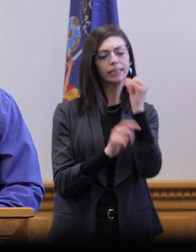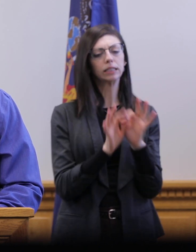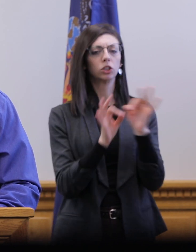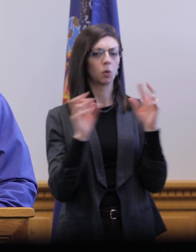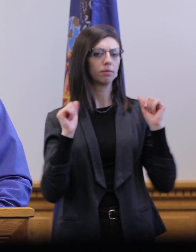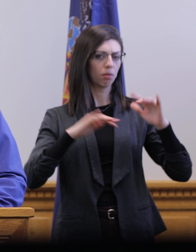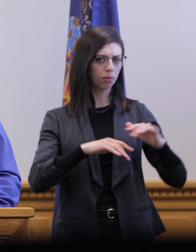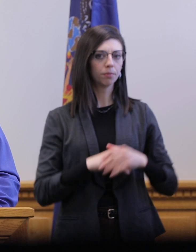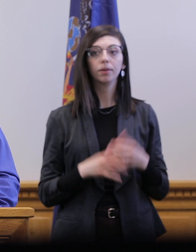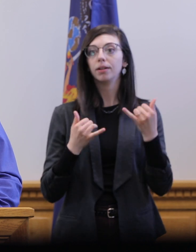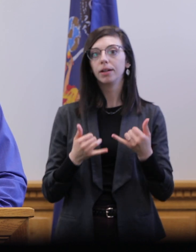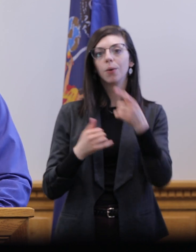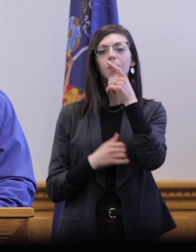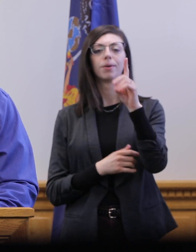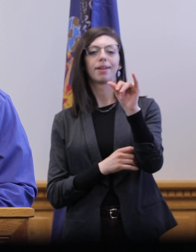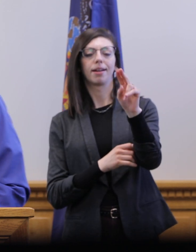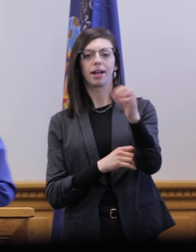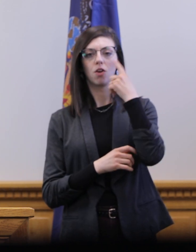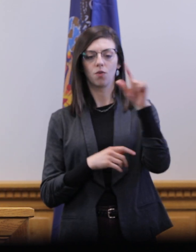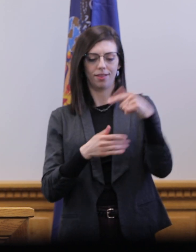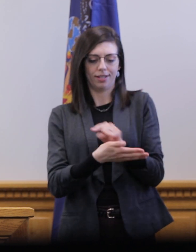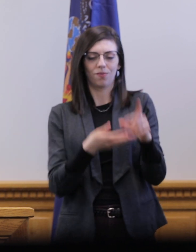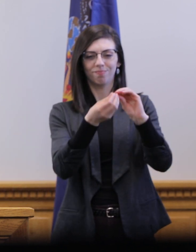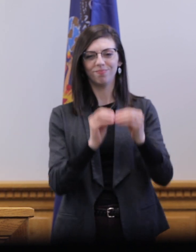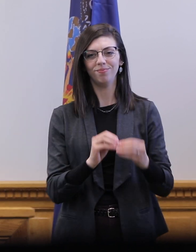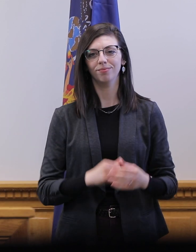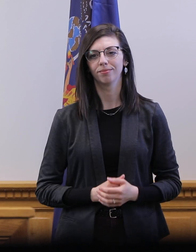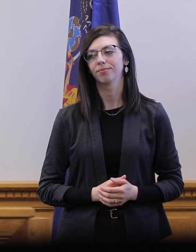will update us on this week's COVID report.